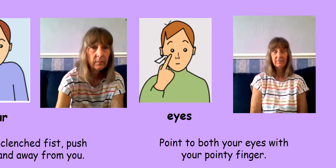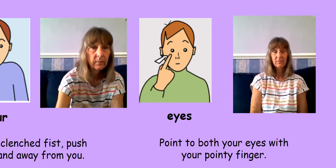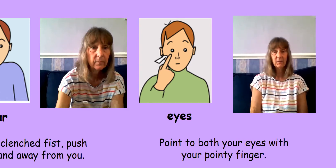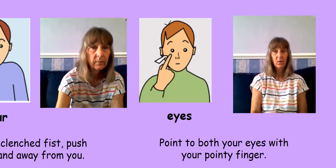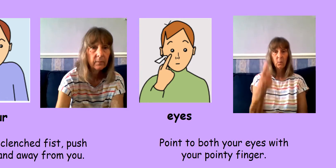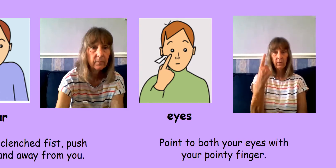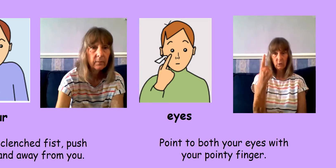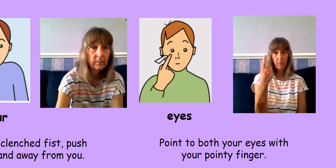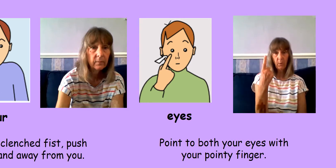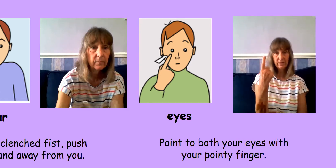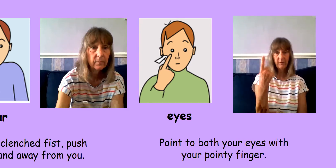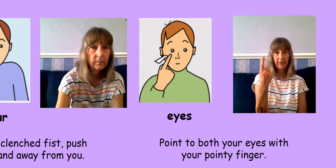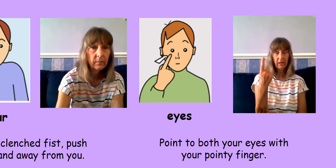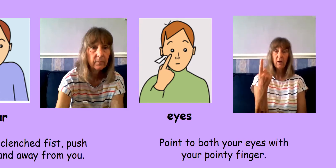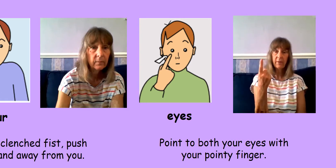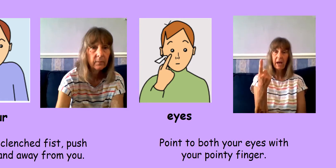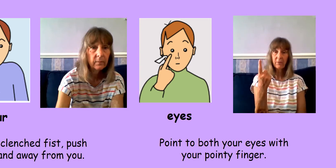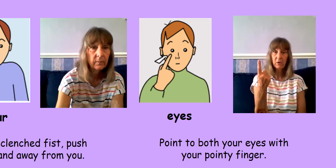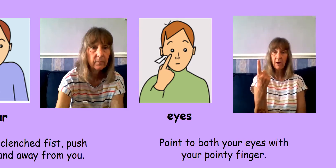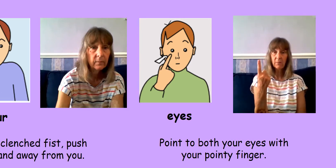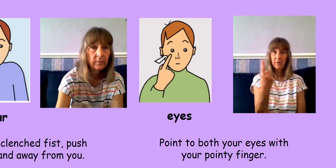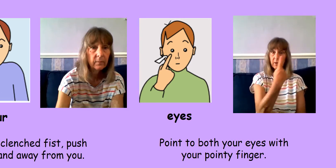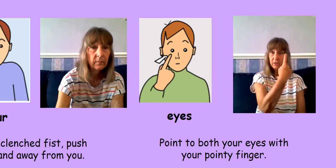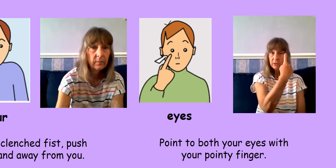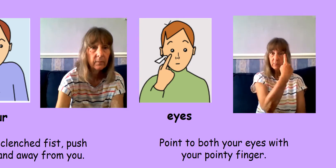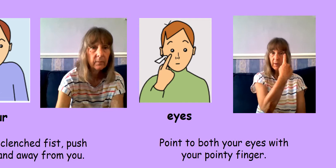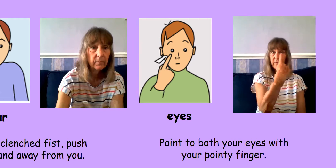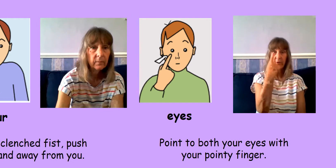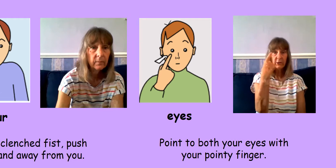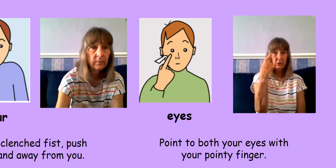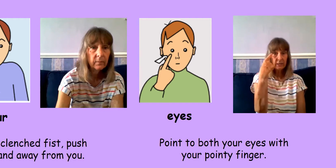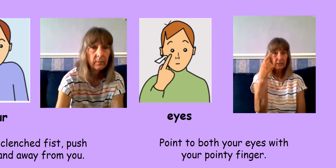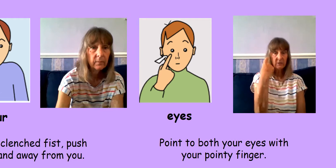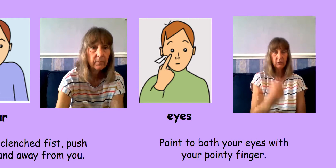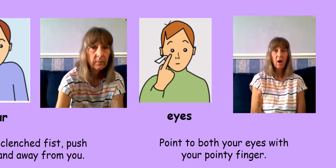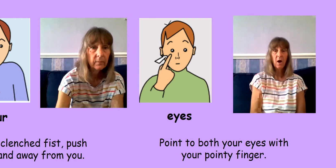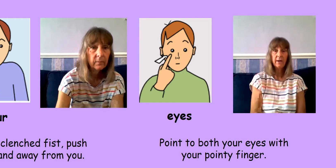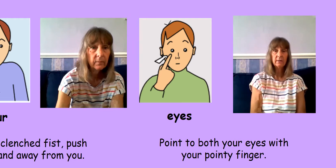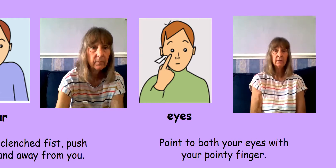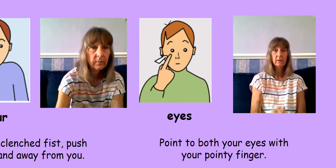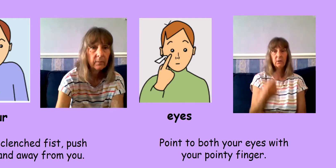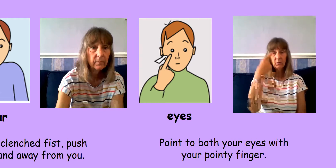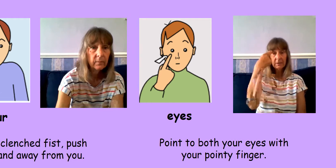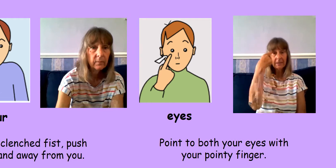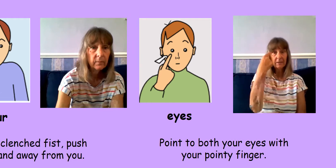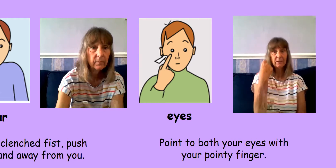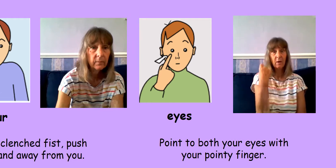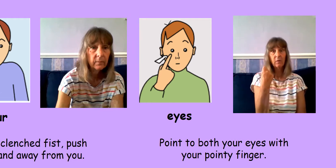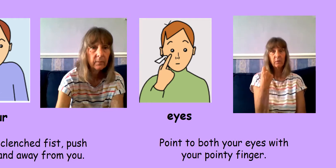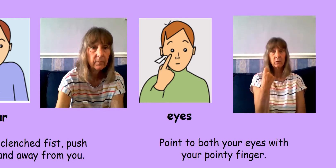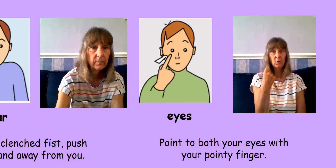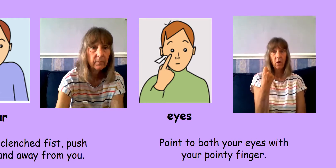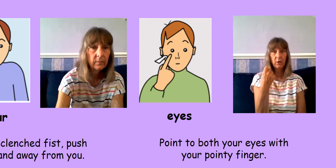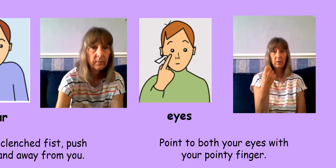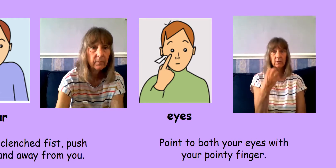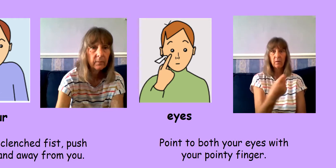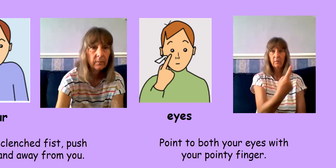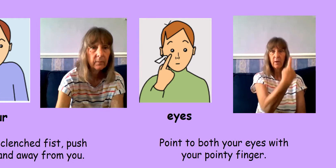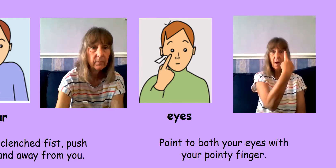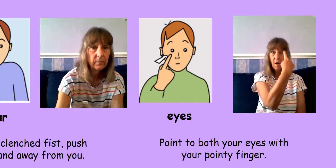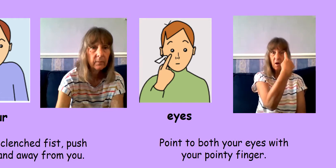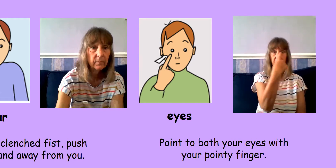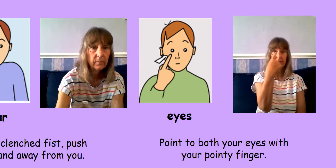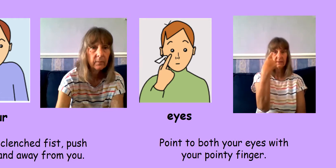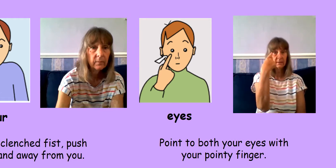Eyes. With your pointy finger of the hand that you write with, just point very gently to your eyes. Don't dig yourself because you'll hurt